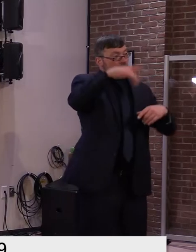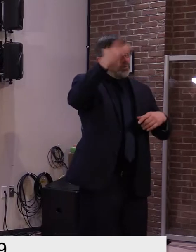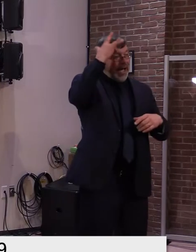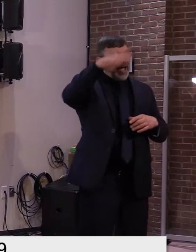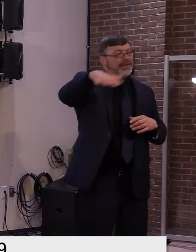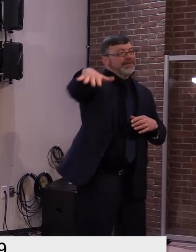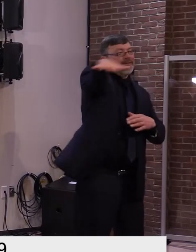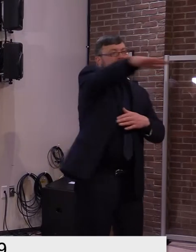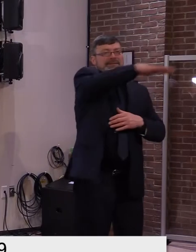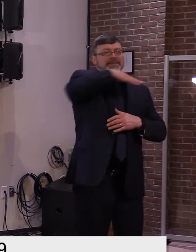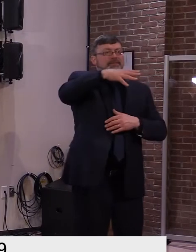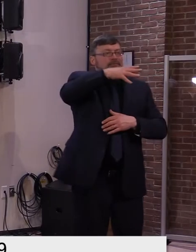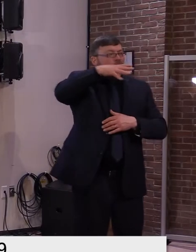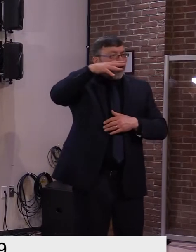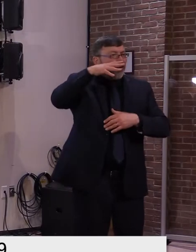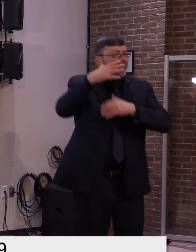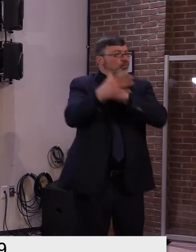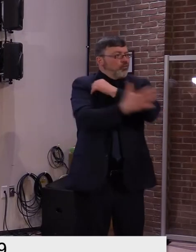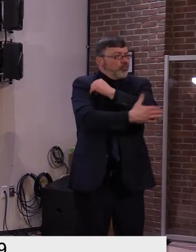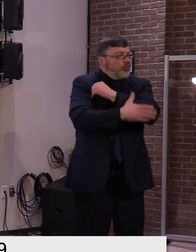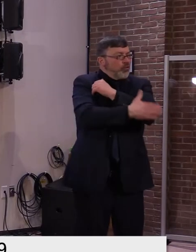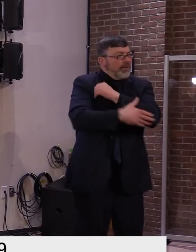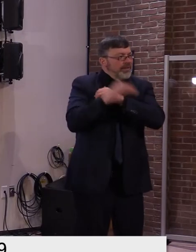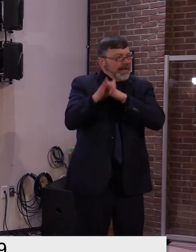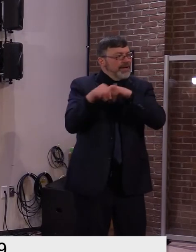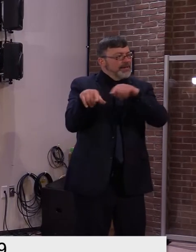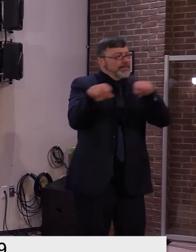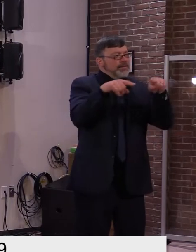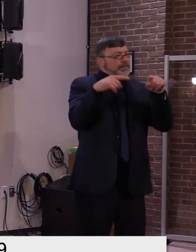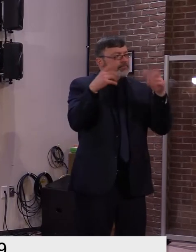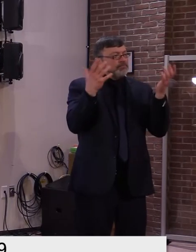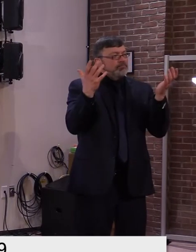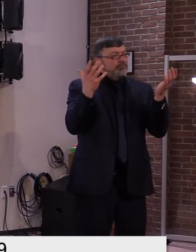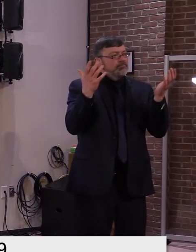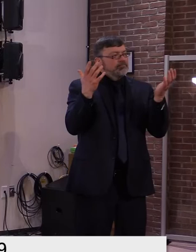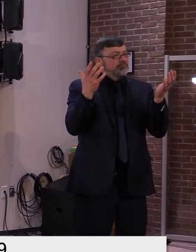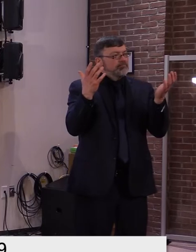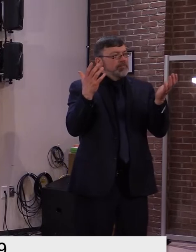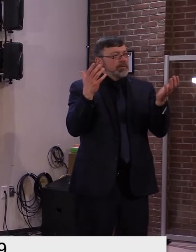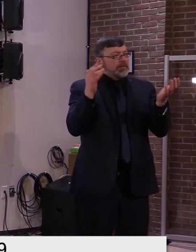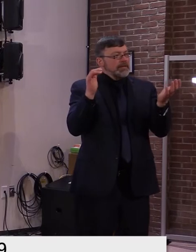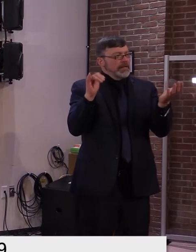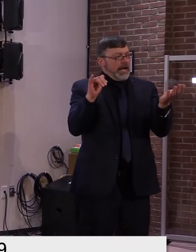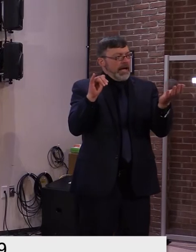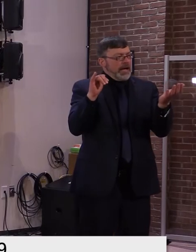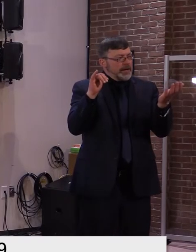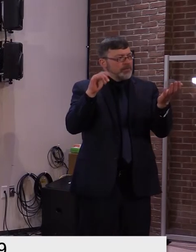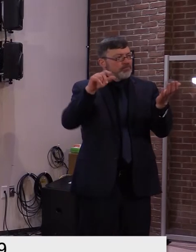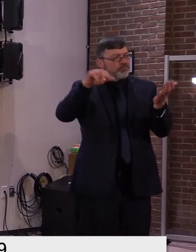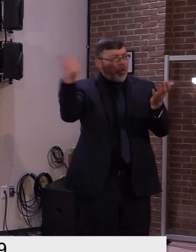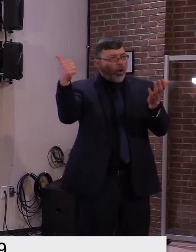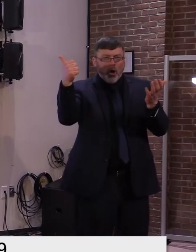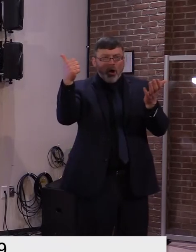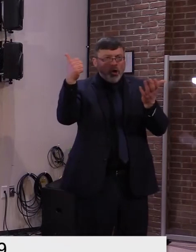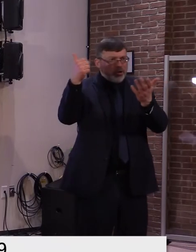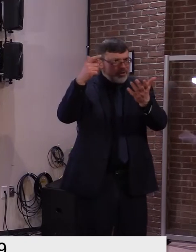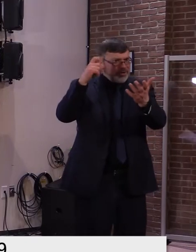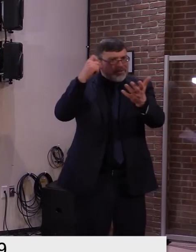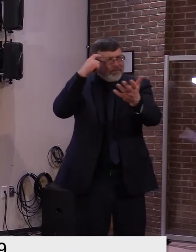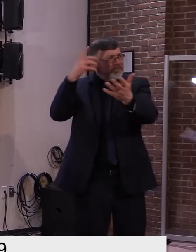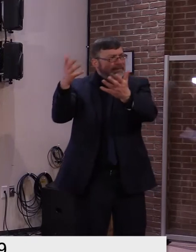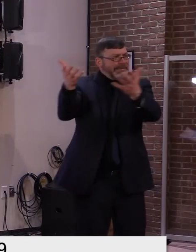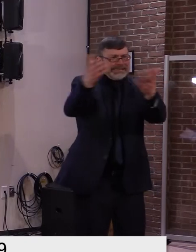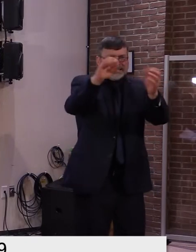state. So these governors, the other governors, were saying, we could use some of that supply because we are going to mobilize and